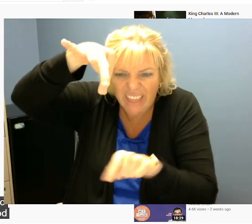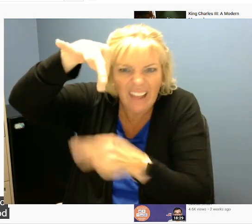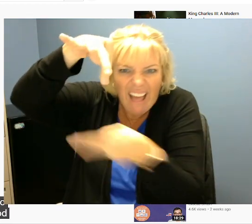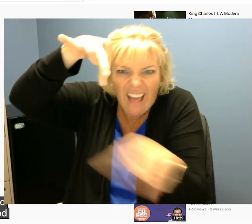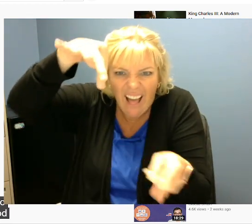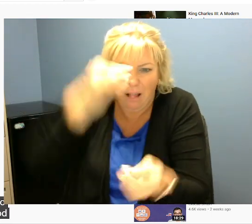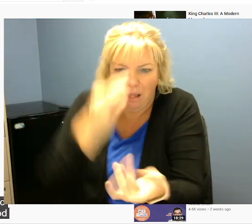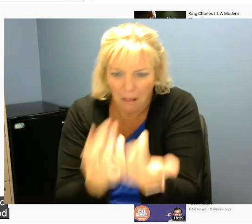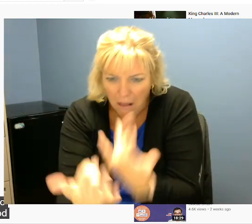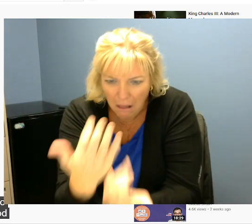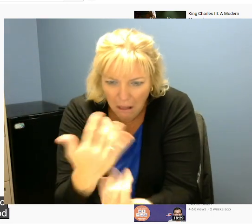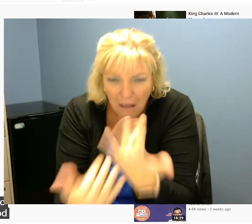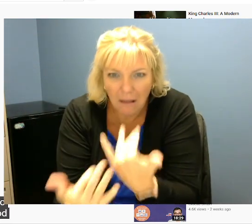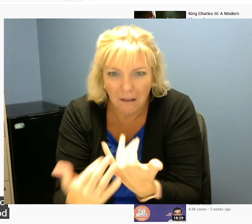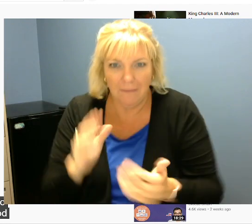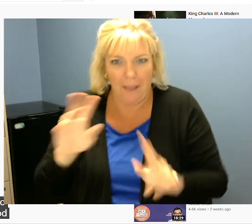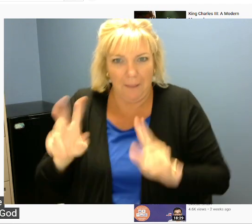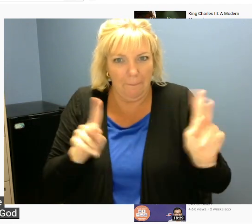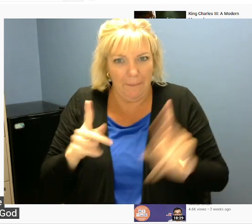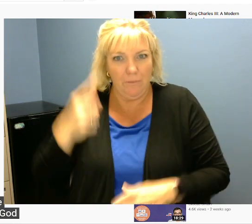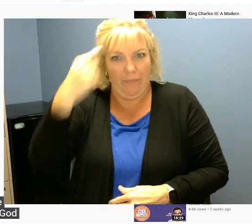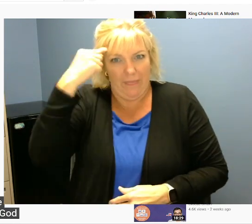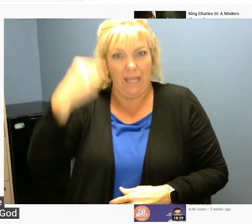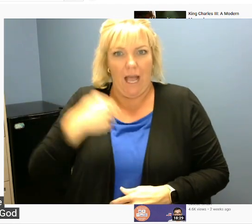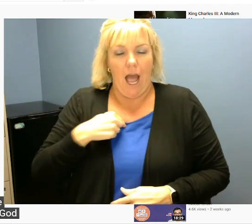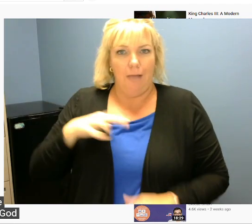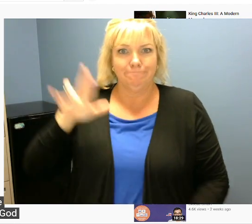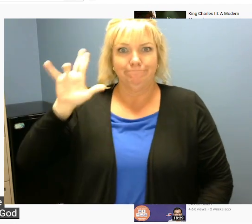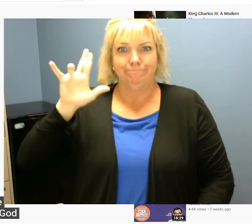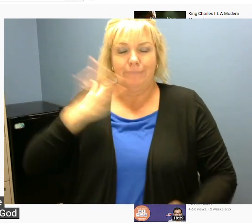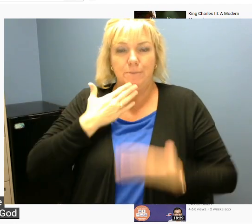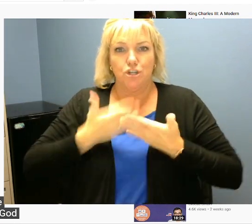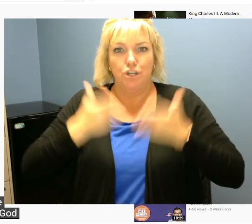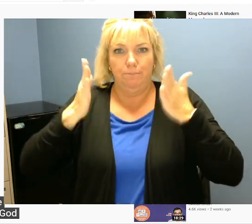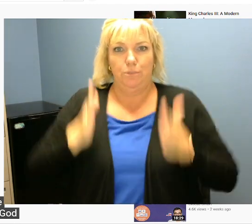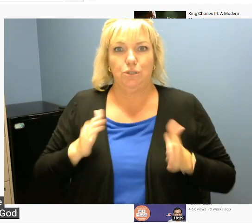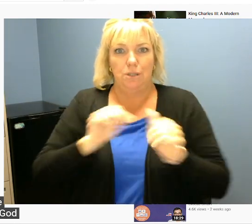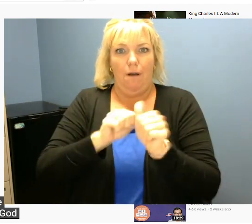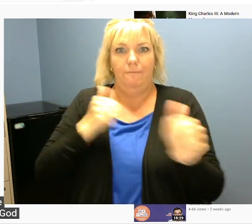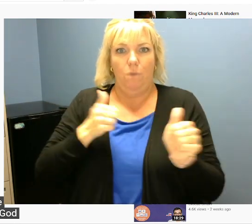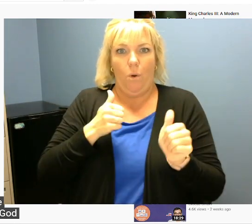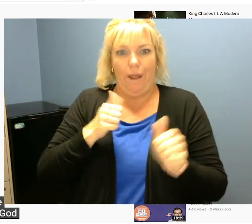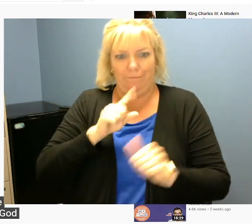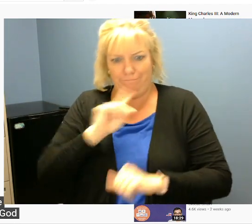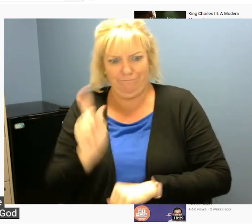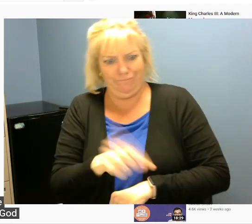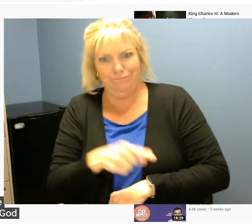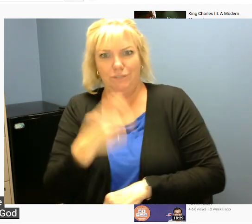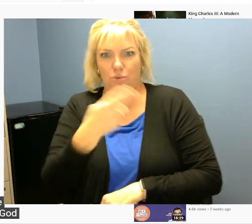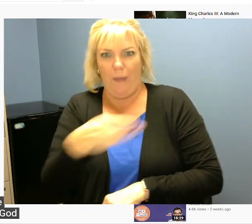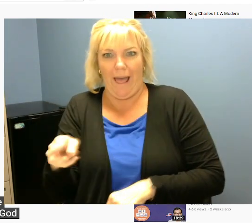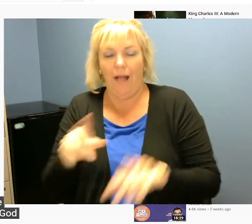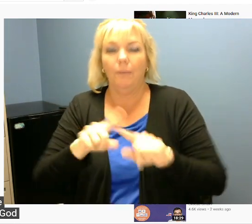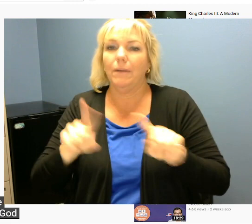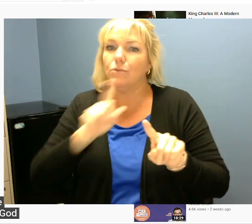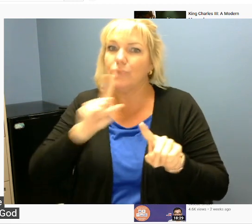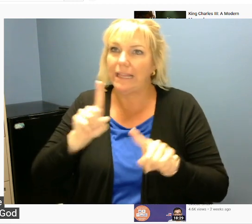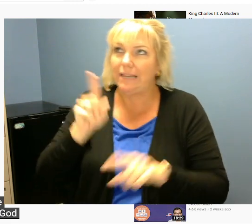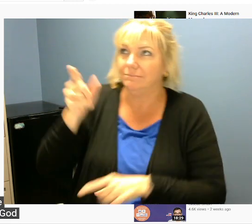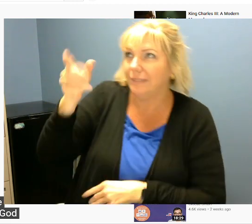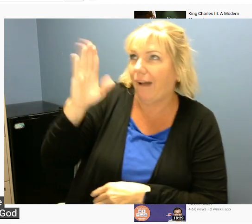these things to keep us out of hell, but really it's God that controls it. He says here, right,